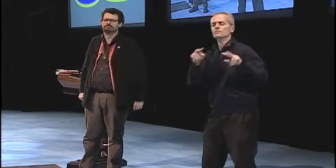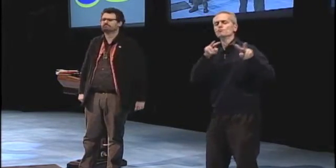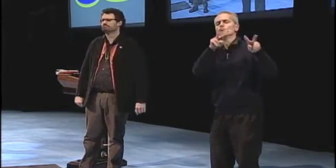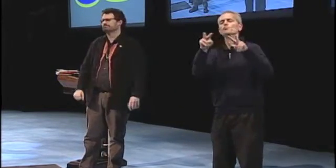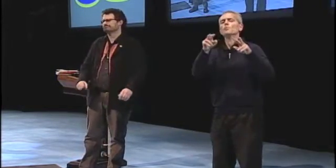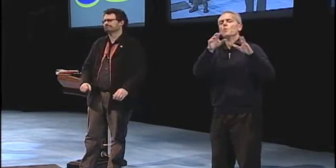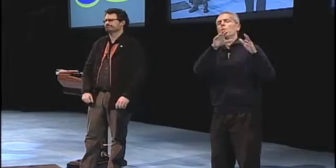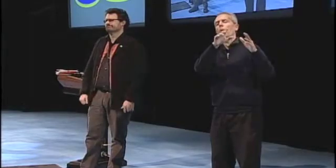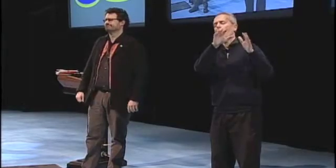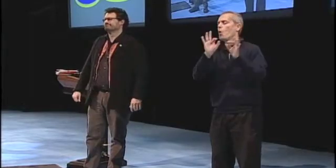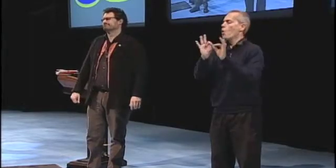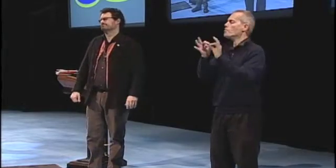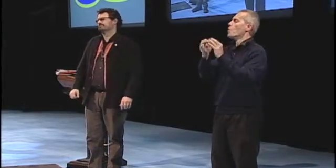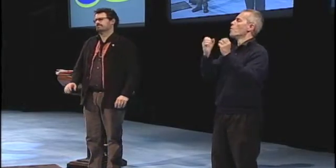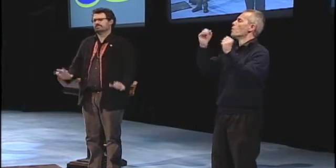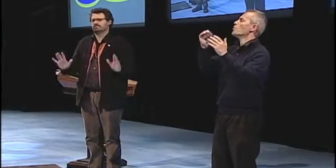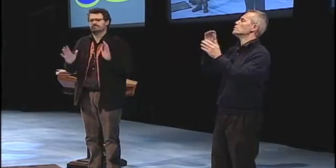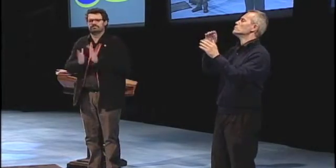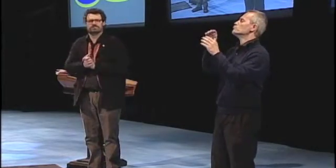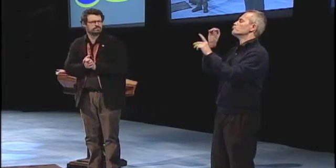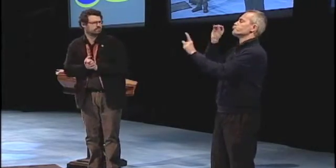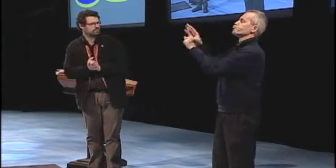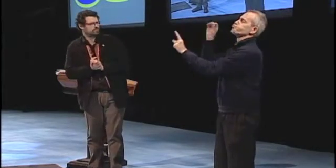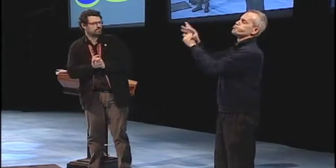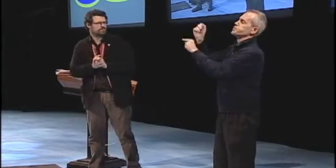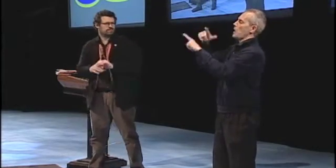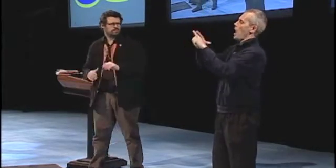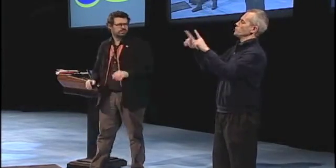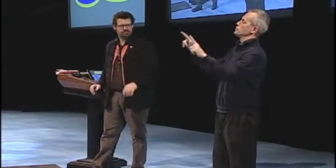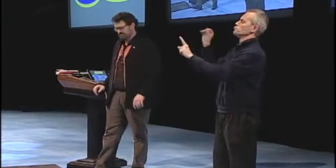Okay. So, I wanted to